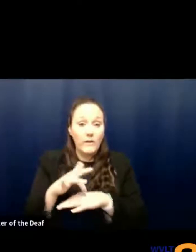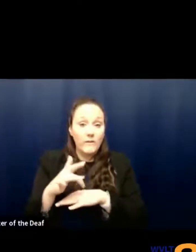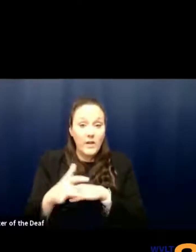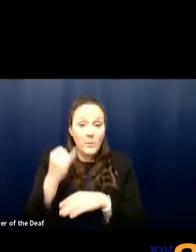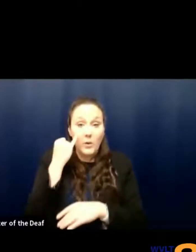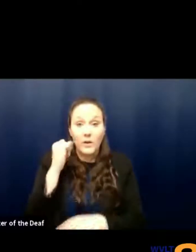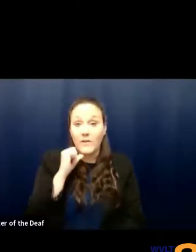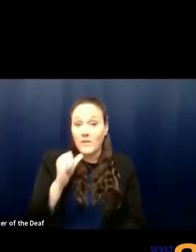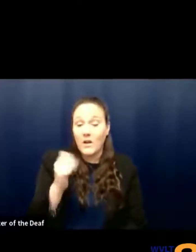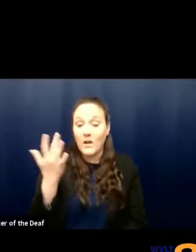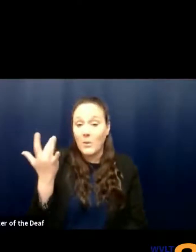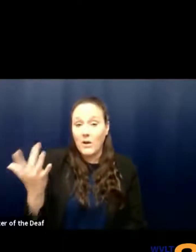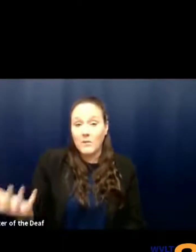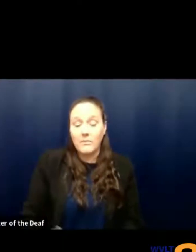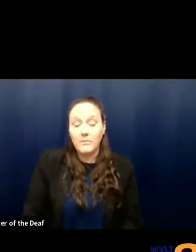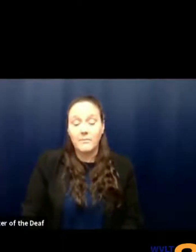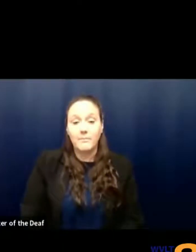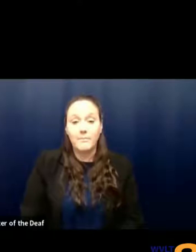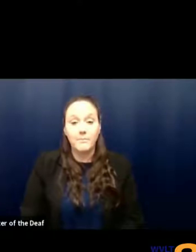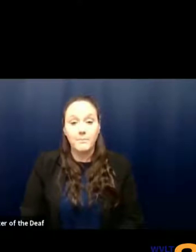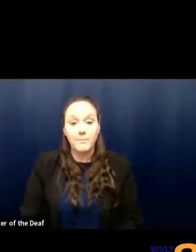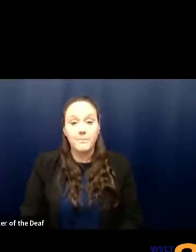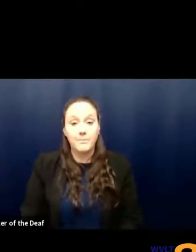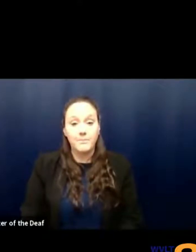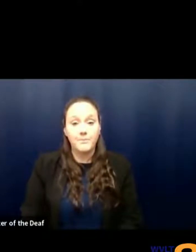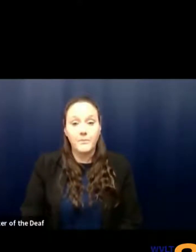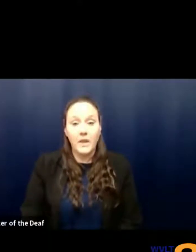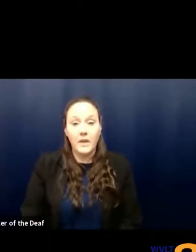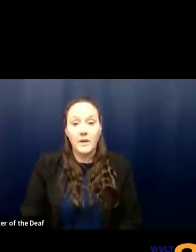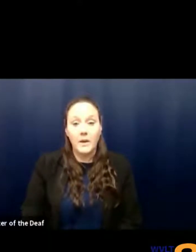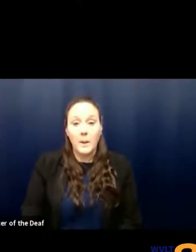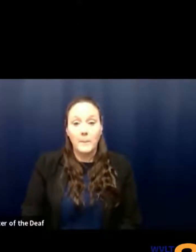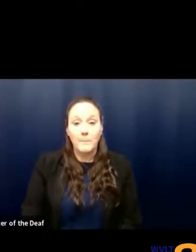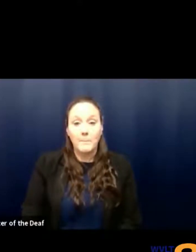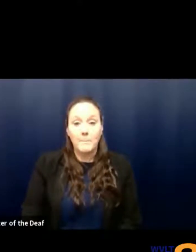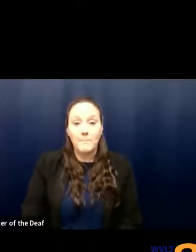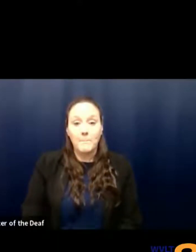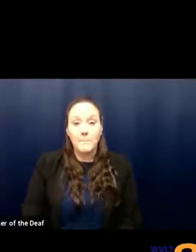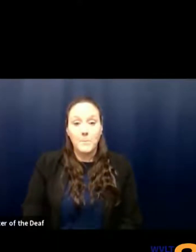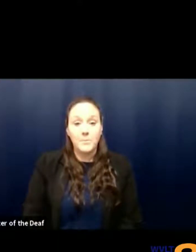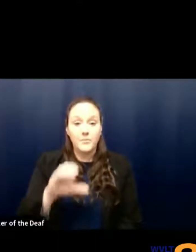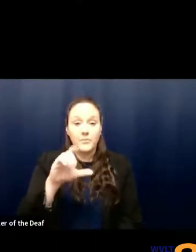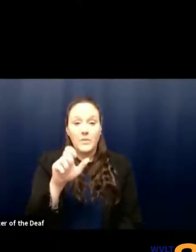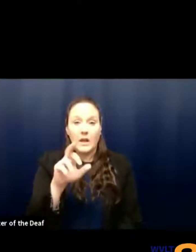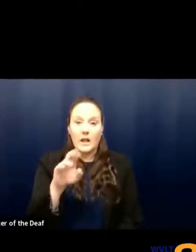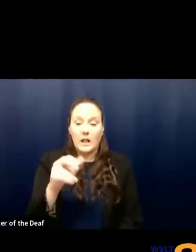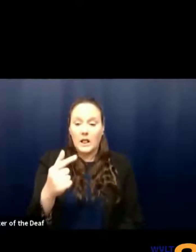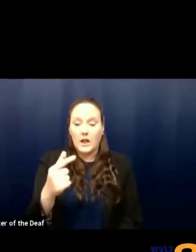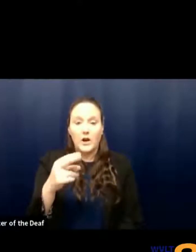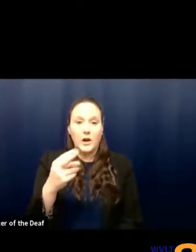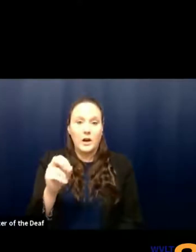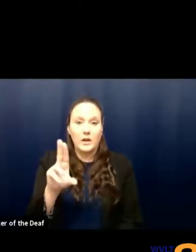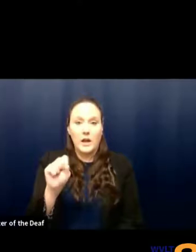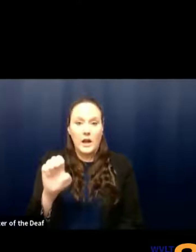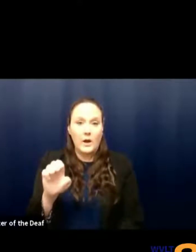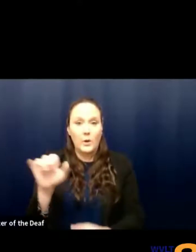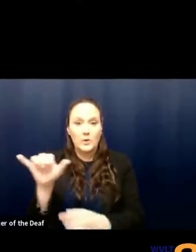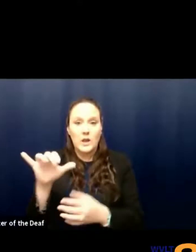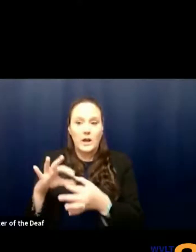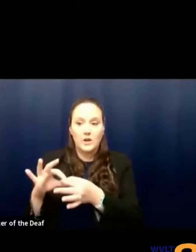not? Clearinghouse, can you specify? Yeah. At the clearinghouse, so like a joint information center type situation? Where all